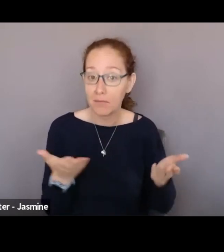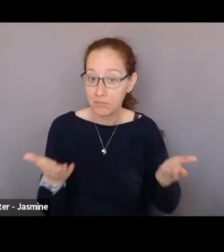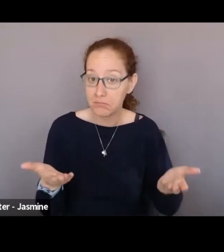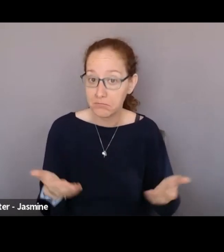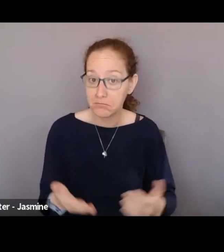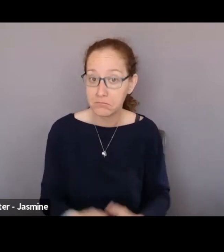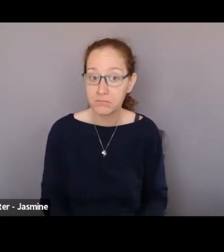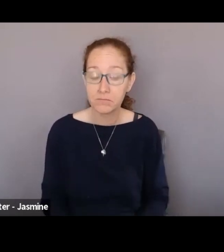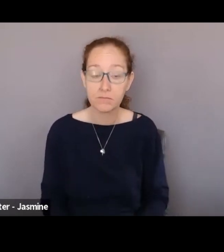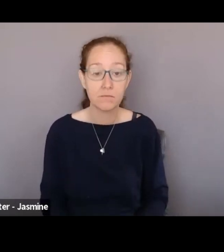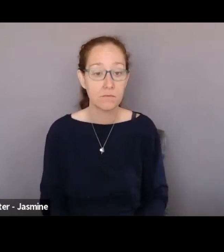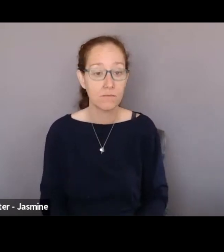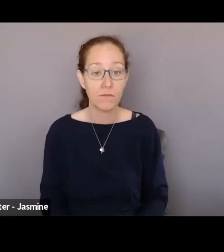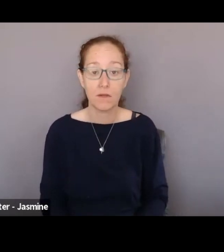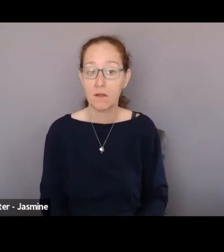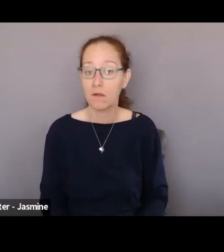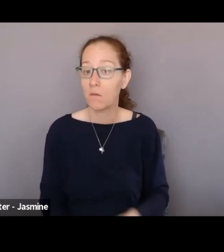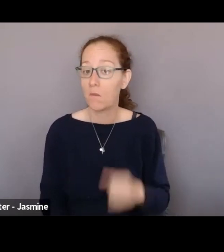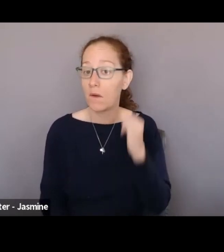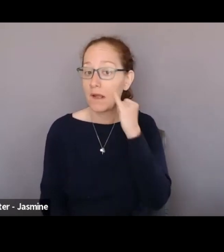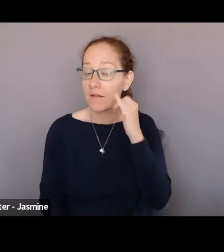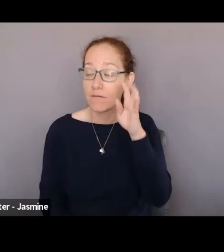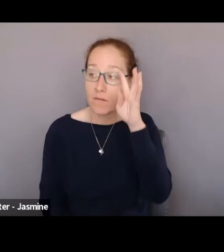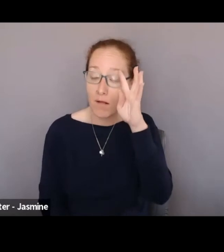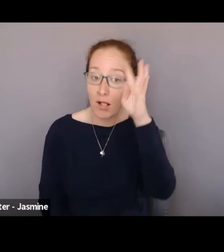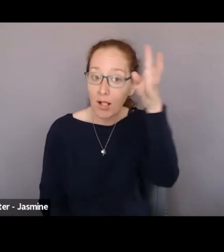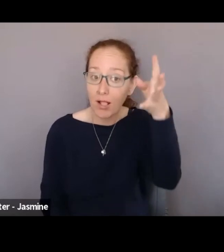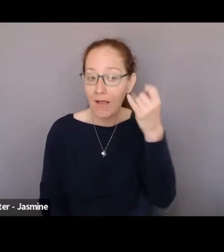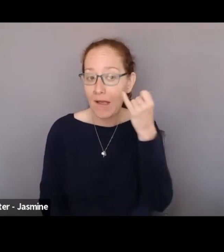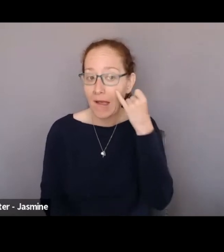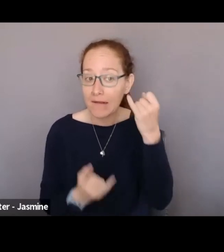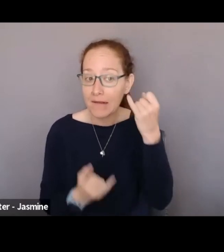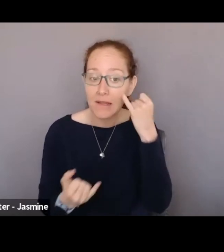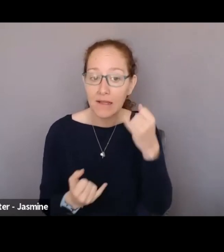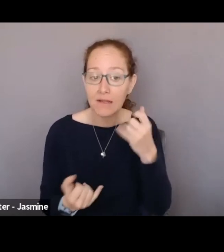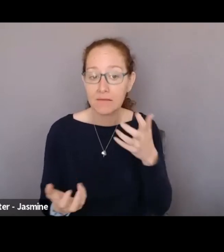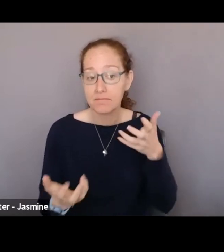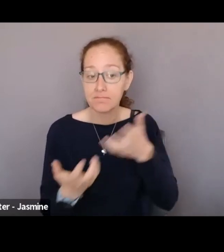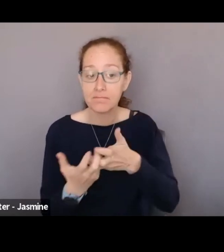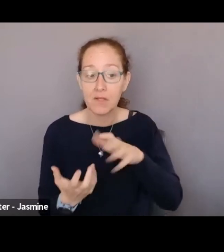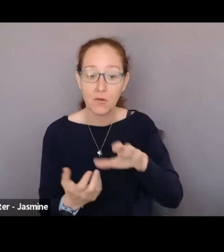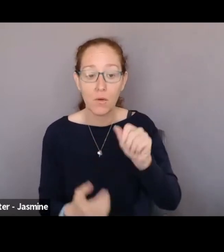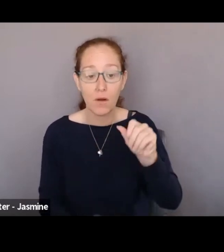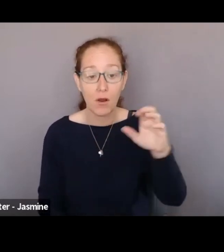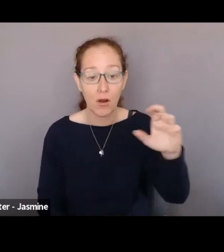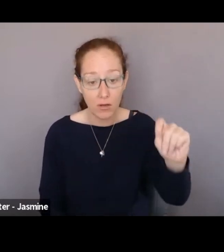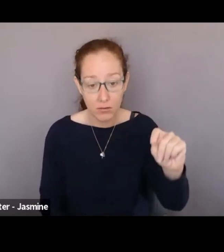or if this brought up any ideas of how you might adapt for your art form or your particular